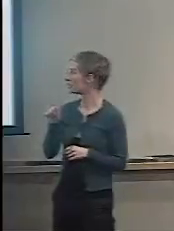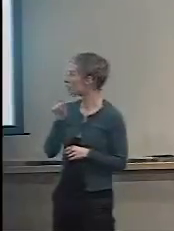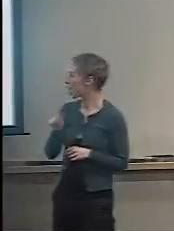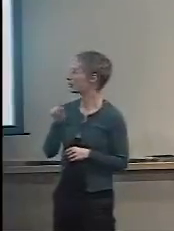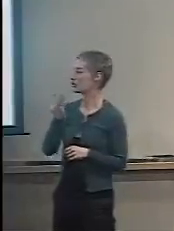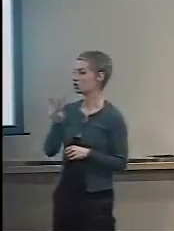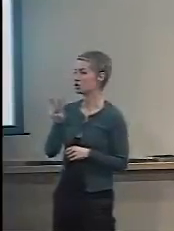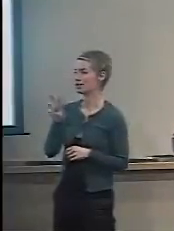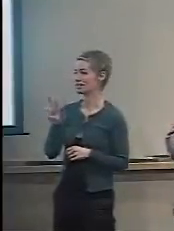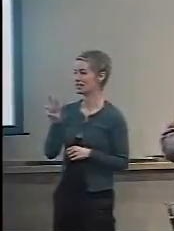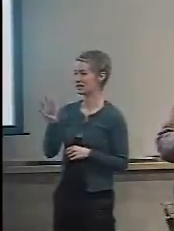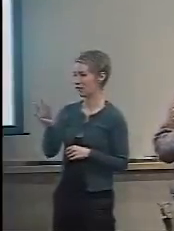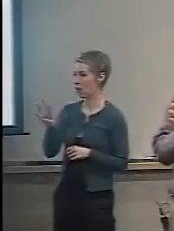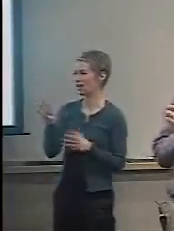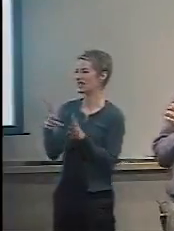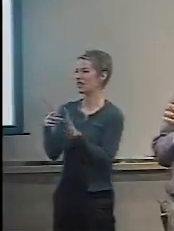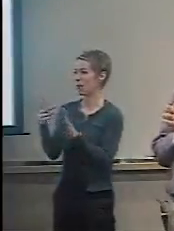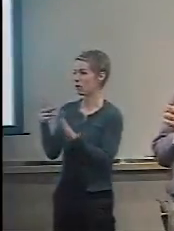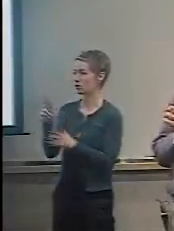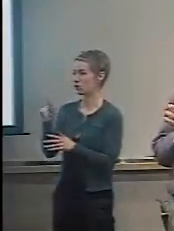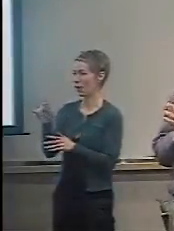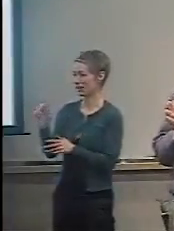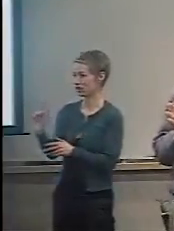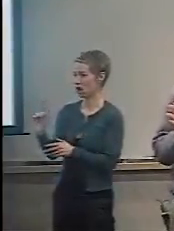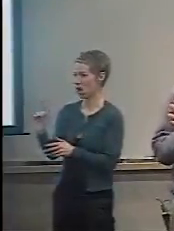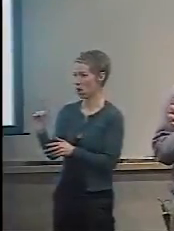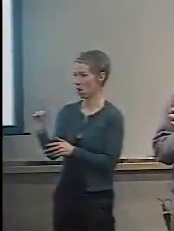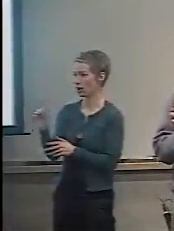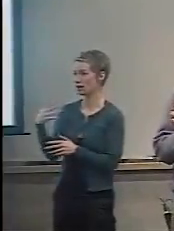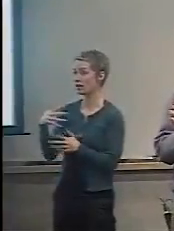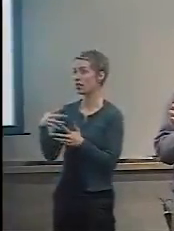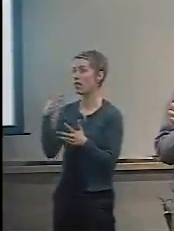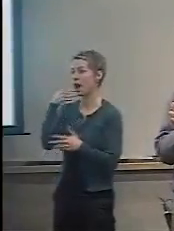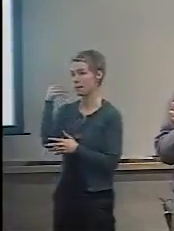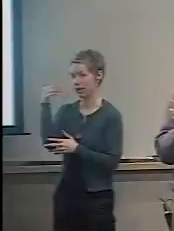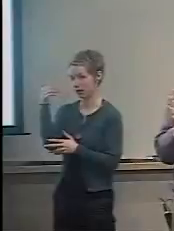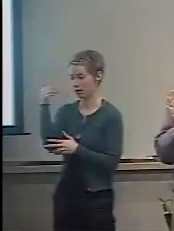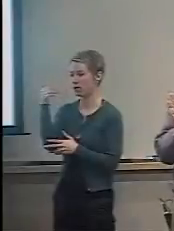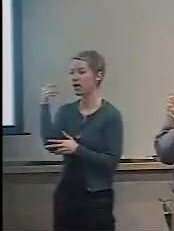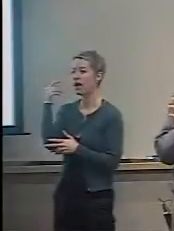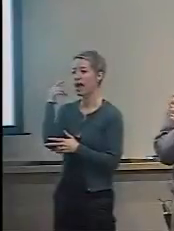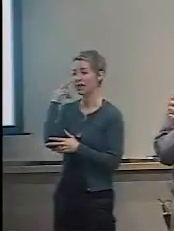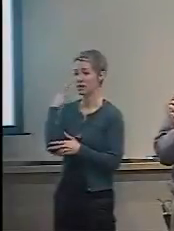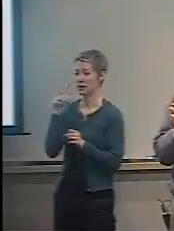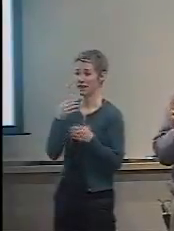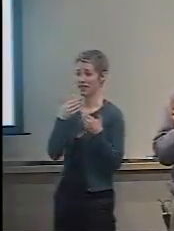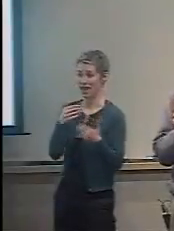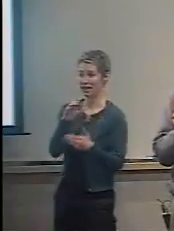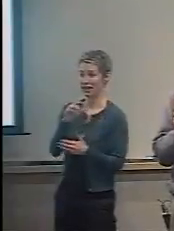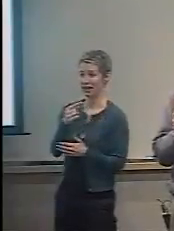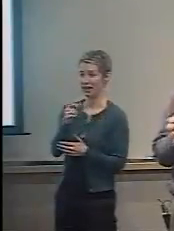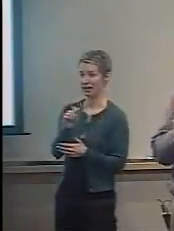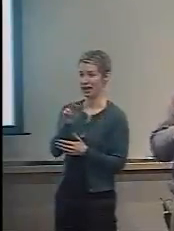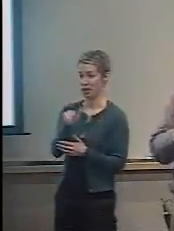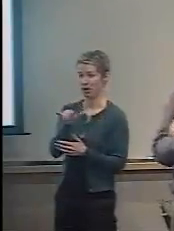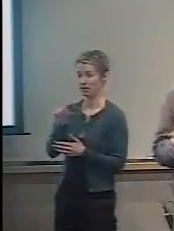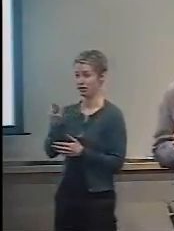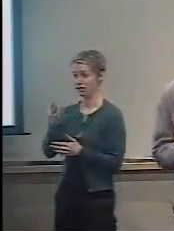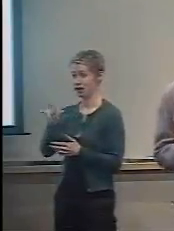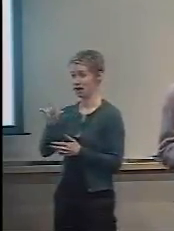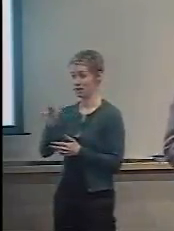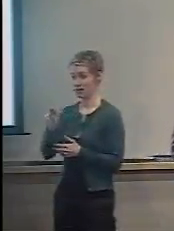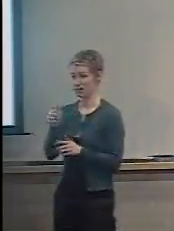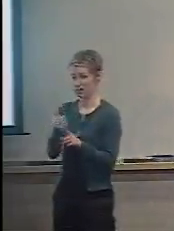compression ratio over MPEG-2, so it is a lot better. And I think we can thank Gary Sullivan, in part, who's a Microsoft